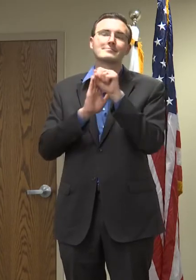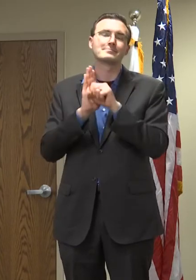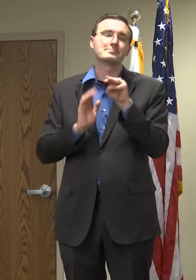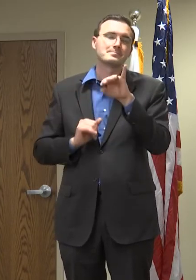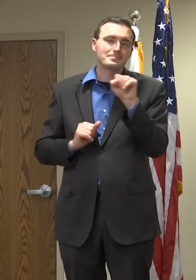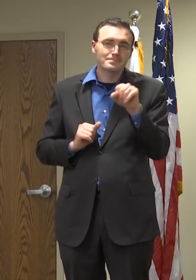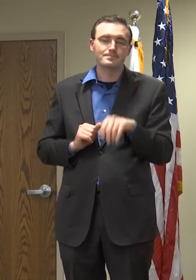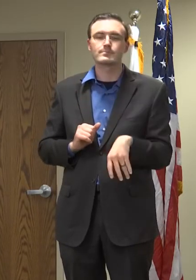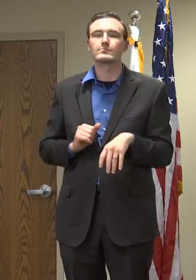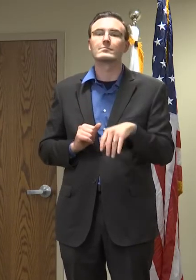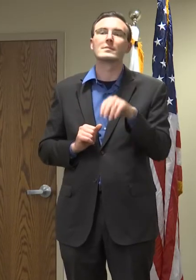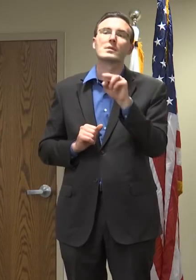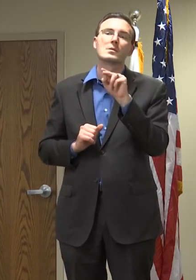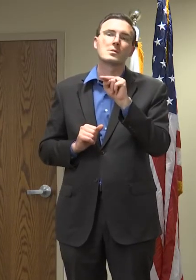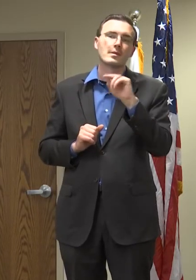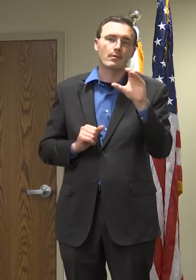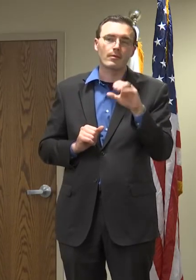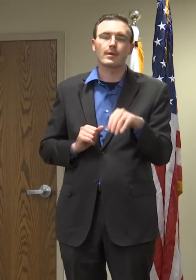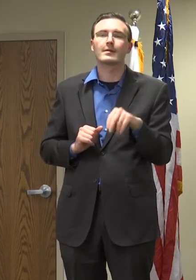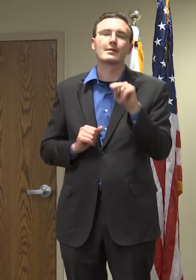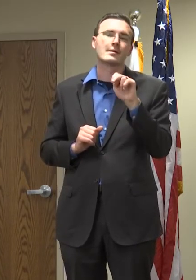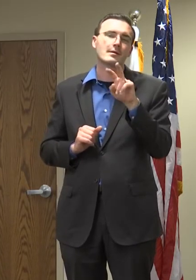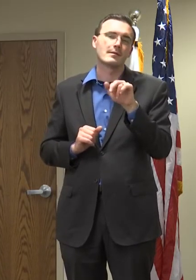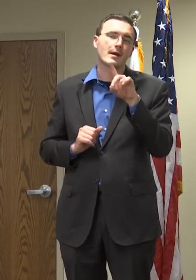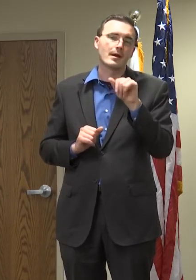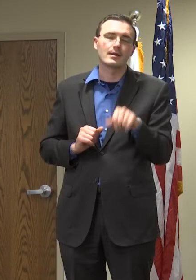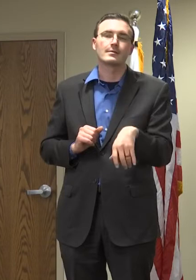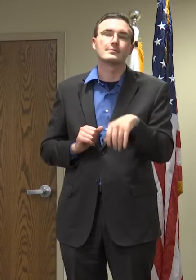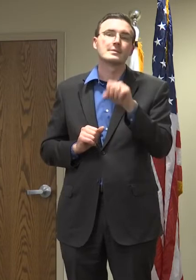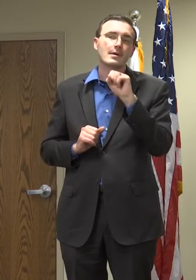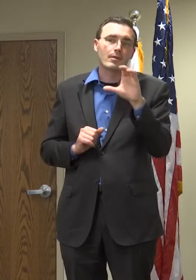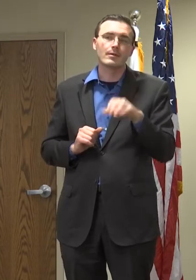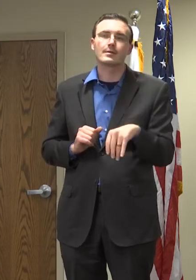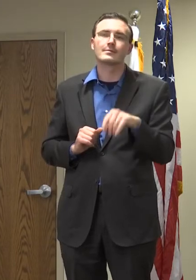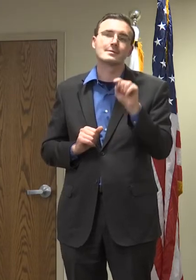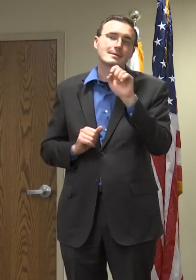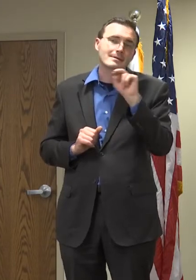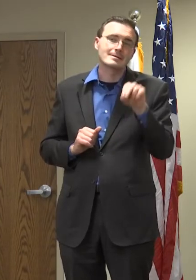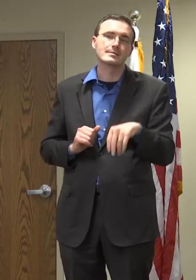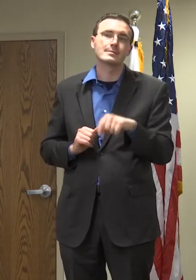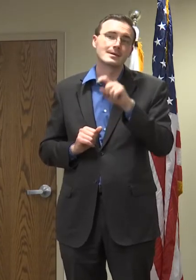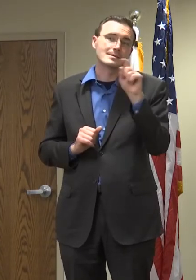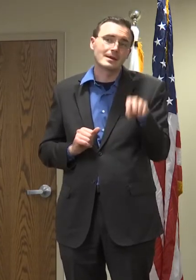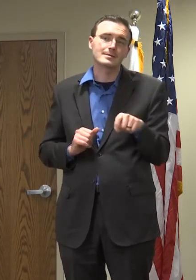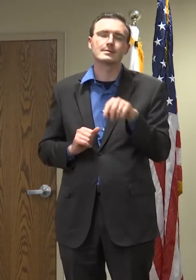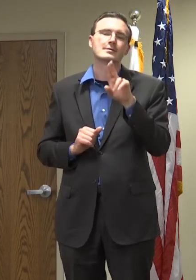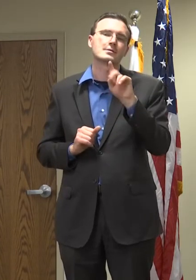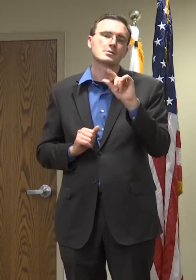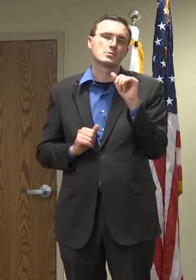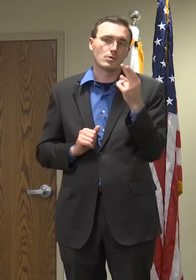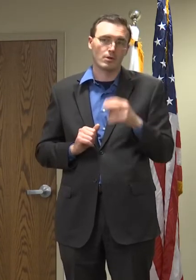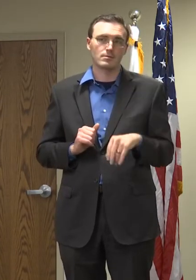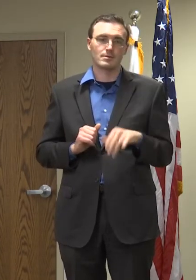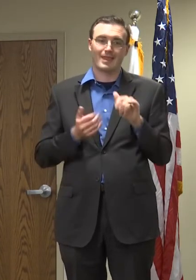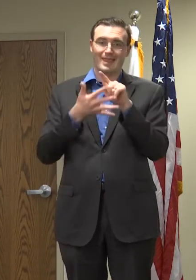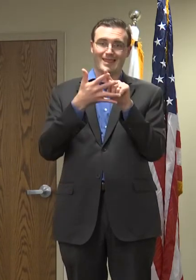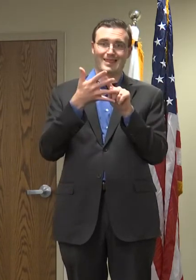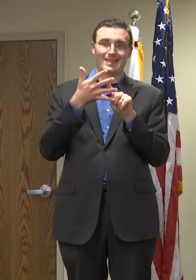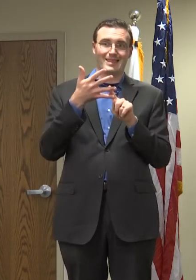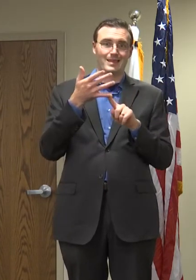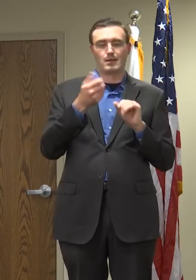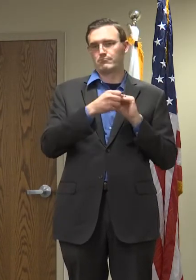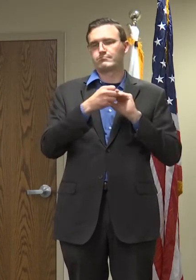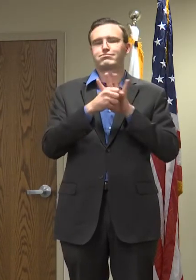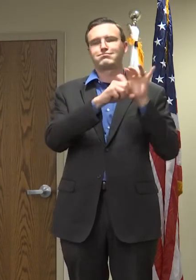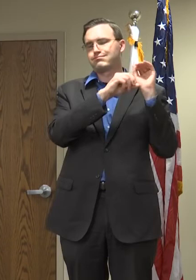North Carolina, Nevada, South Carolina, Tennessee, Texas, and Utah. Now this list can